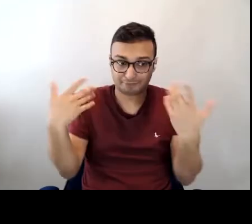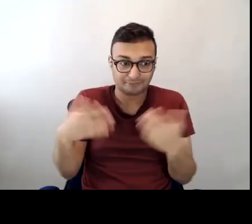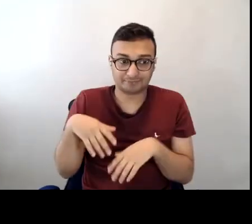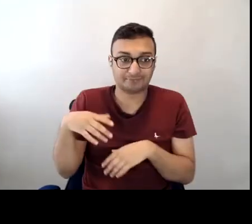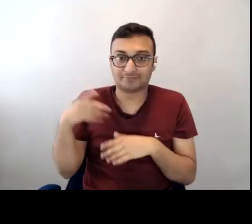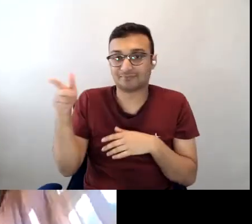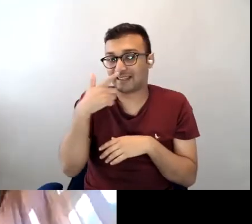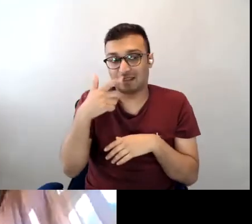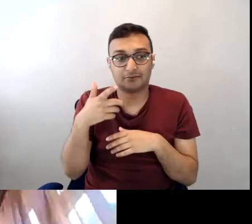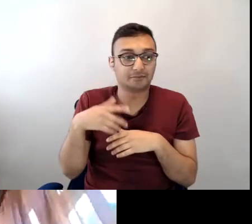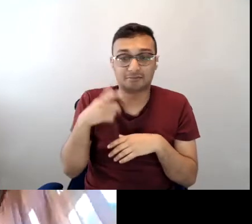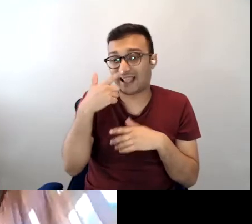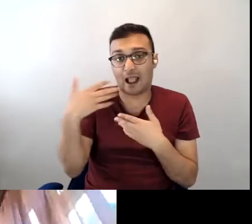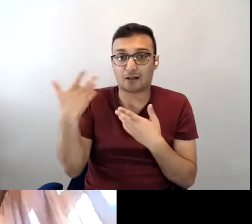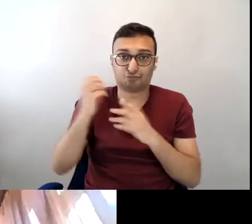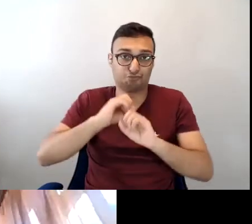the slide should be back. Yeah.